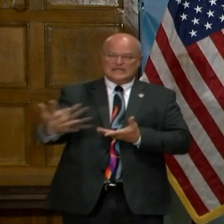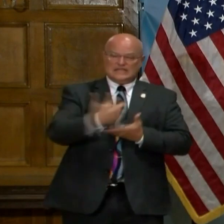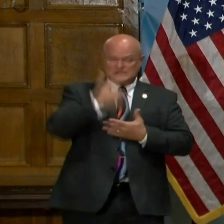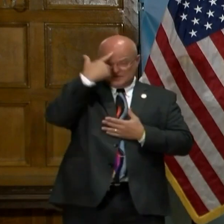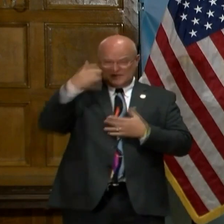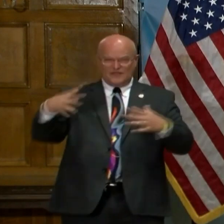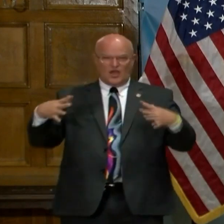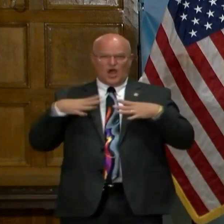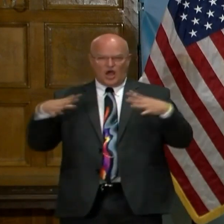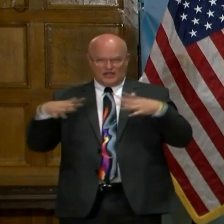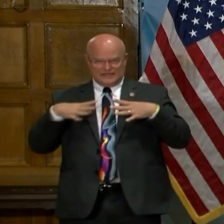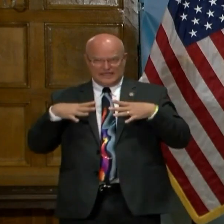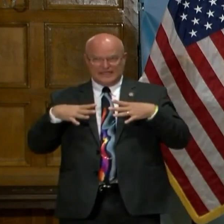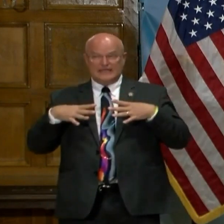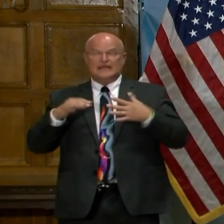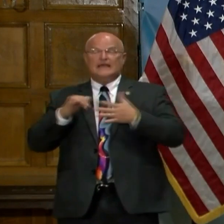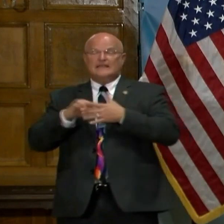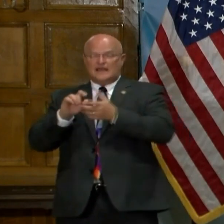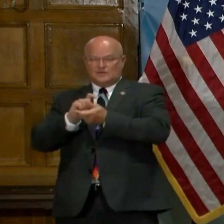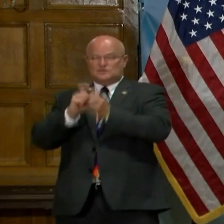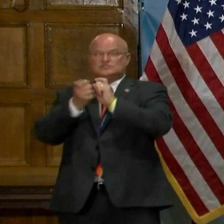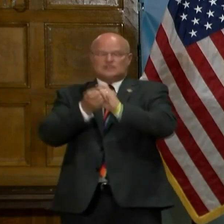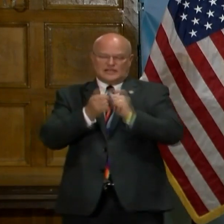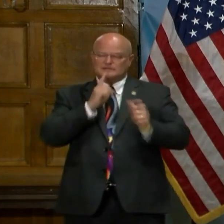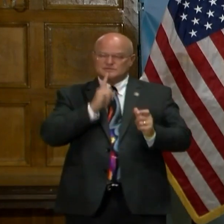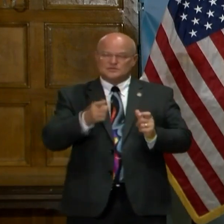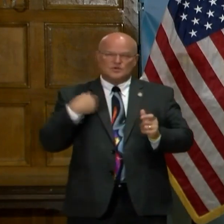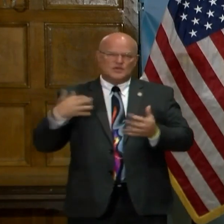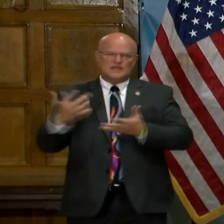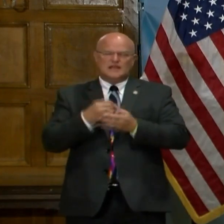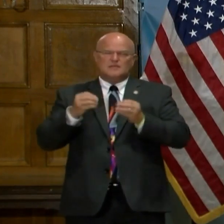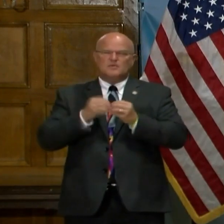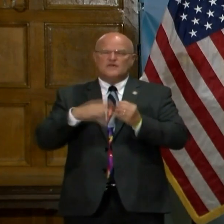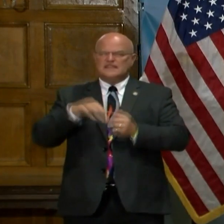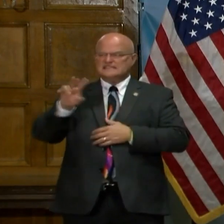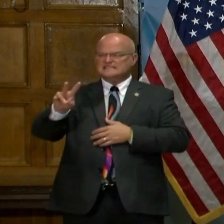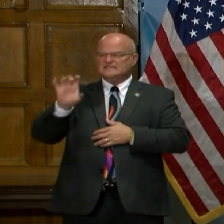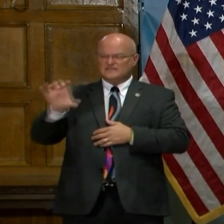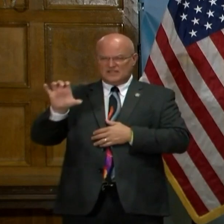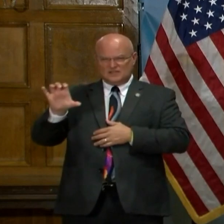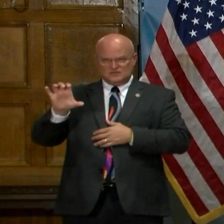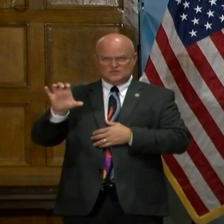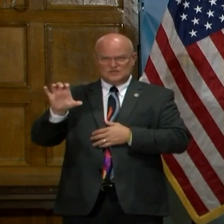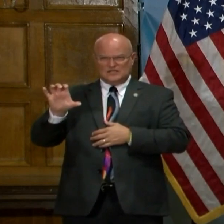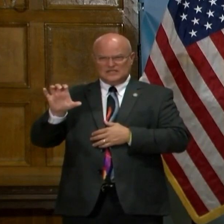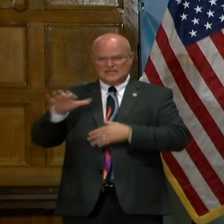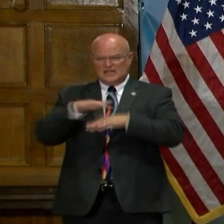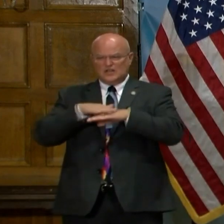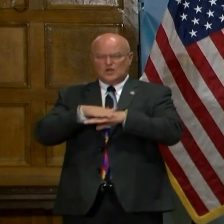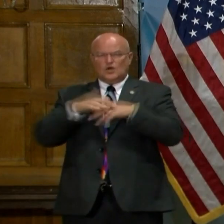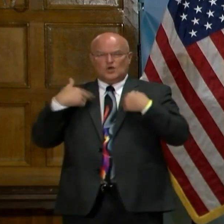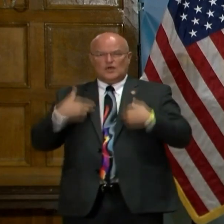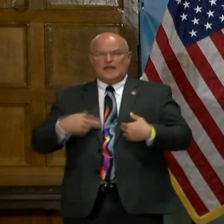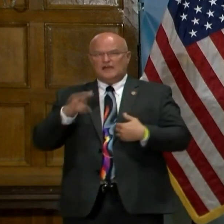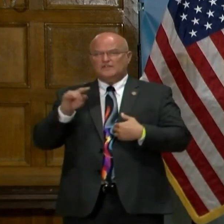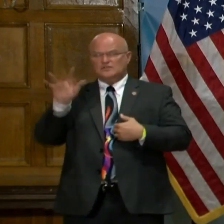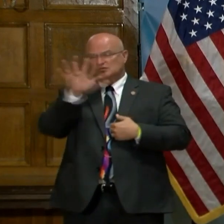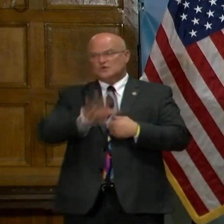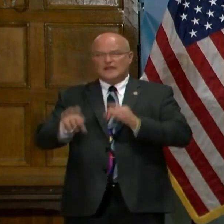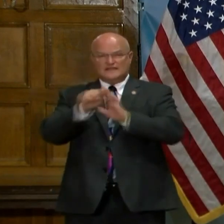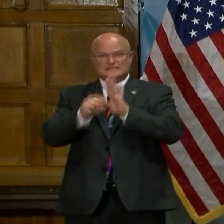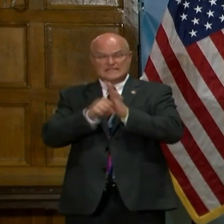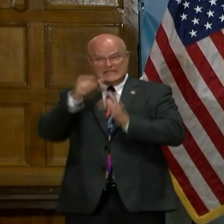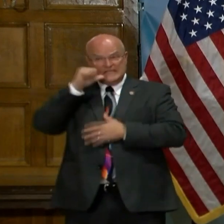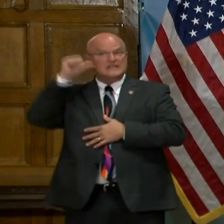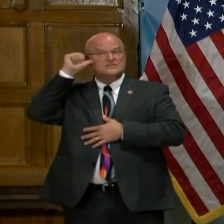of the holiday, and that will be corrected. For example, we collected over 700 specimens in our local health units throughout the state